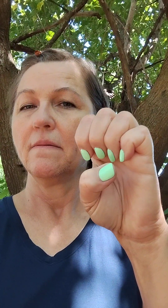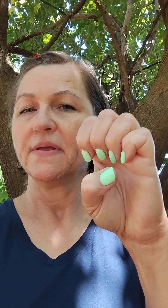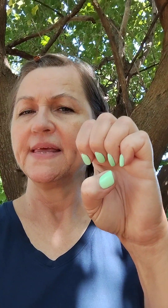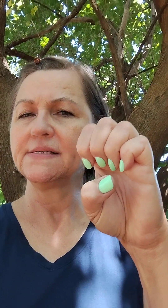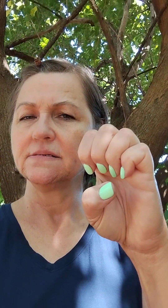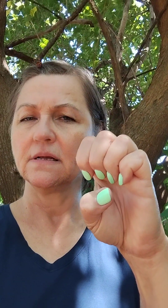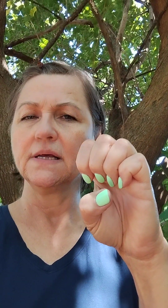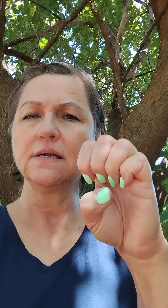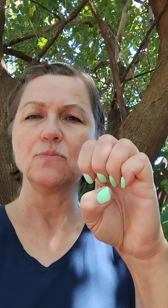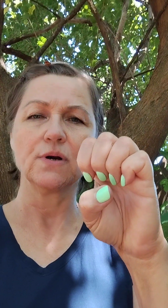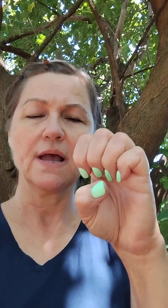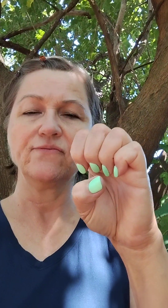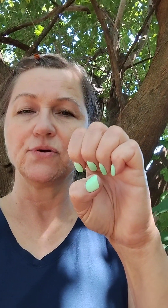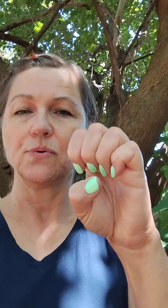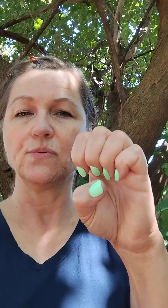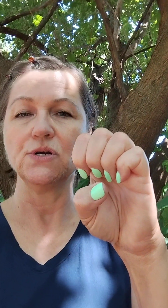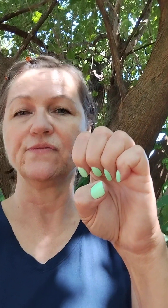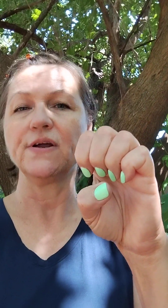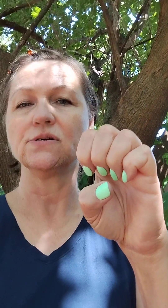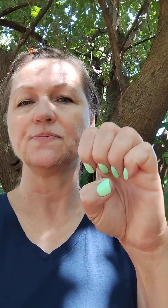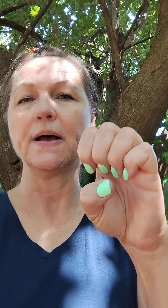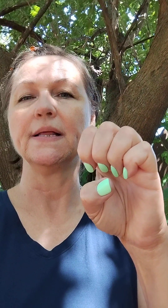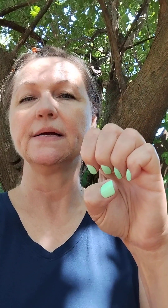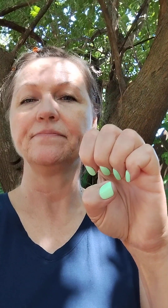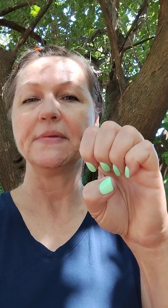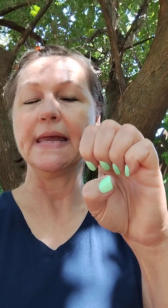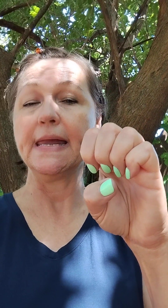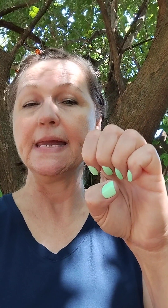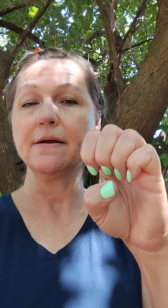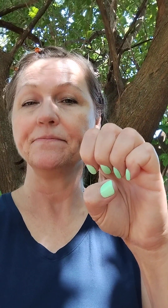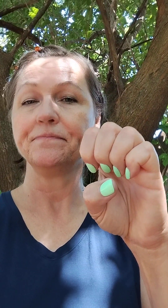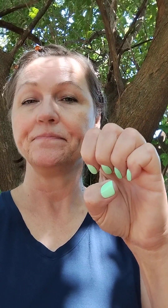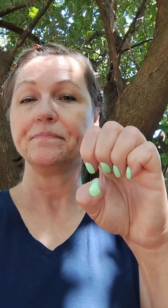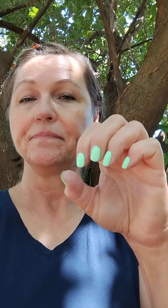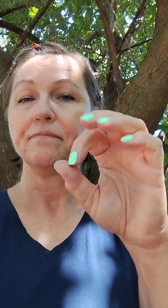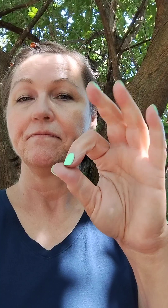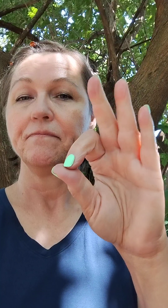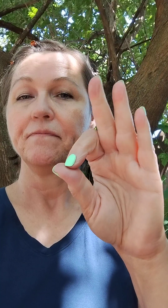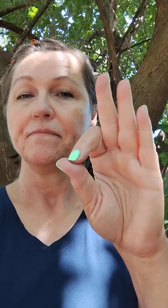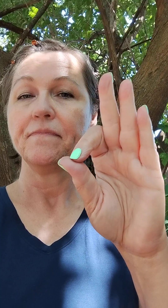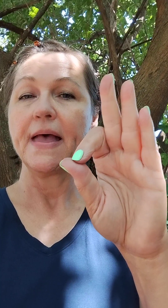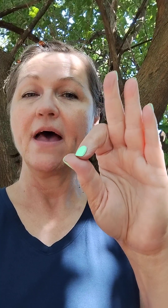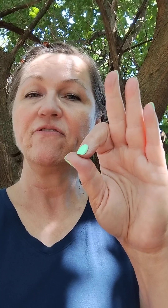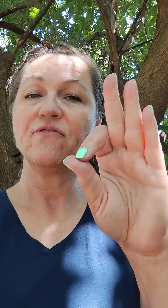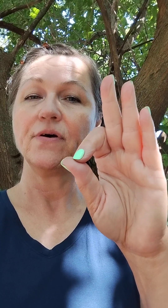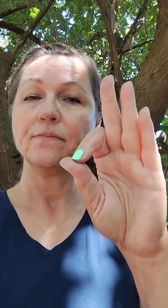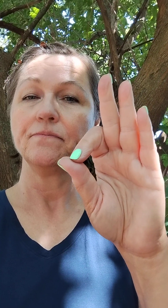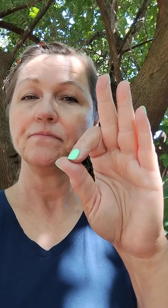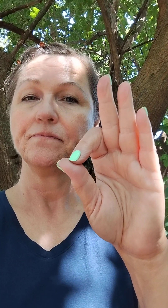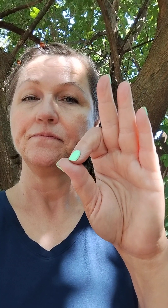But this is a little more comfortable when you're fingerspelling. E. F.